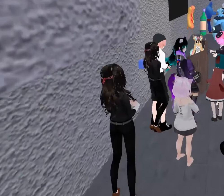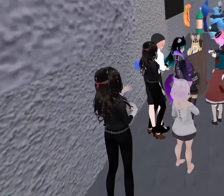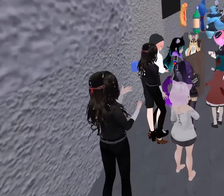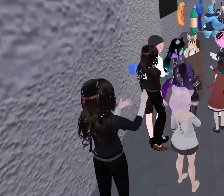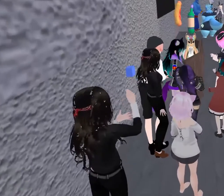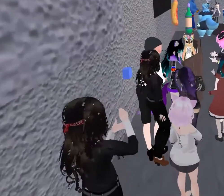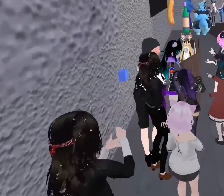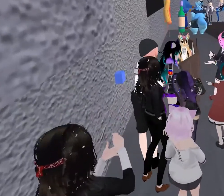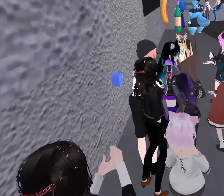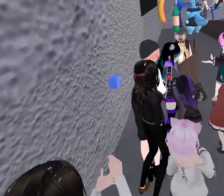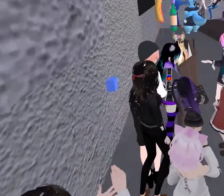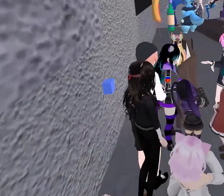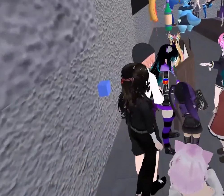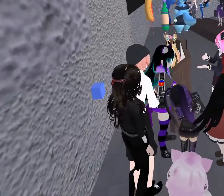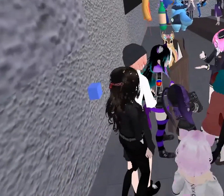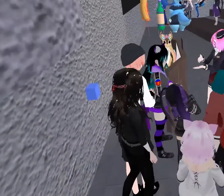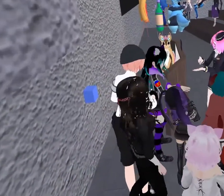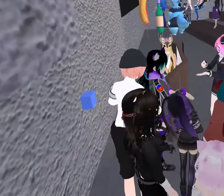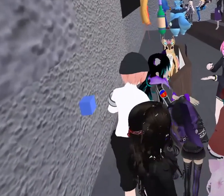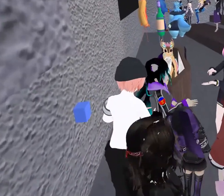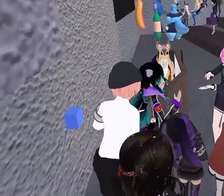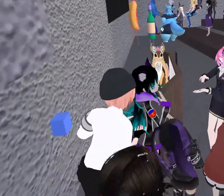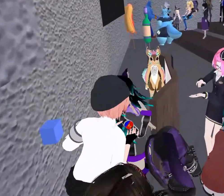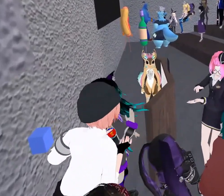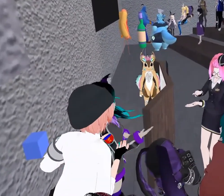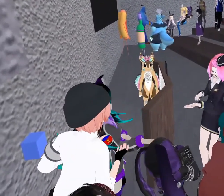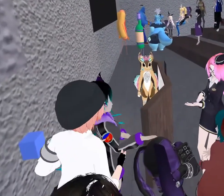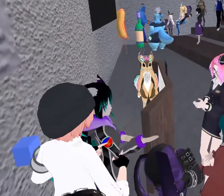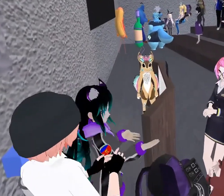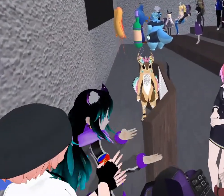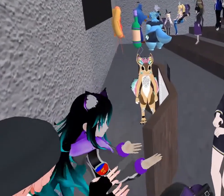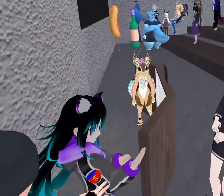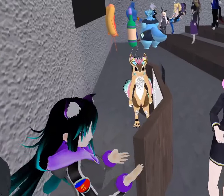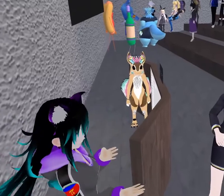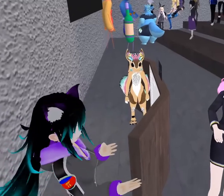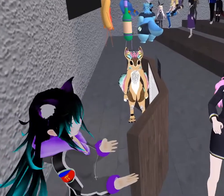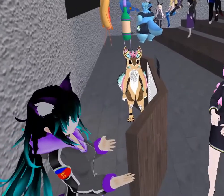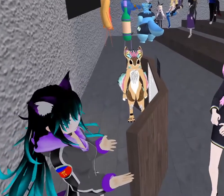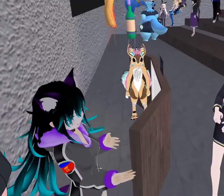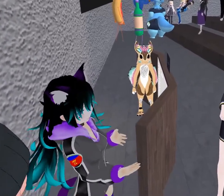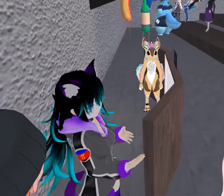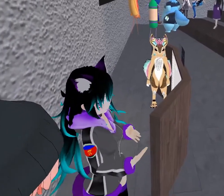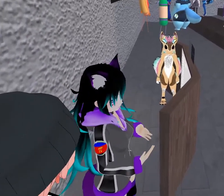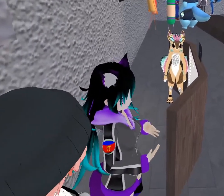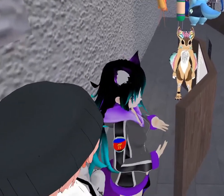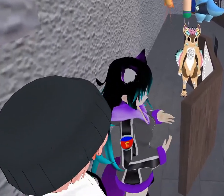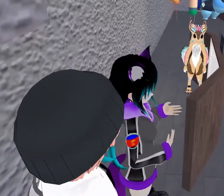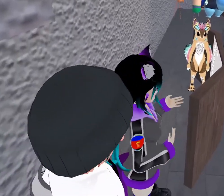that big, and you had it right on your hand, and you're like, this is the Well, cake. Yeah. I'm indirectly the storyteller because